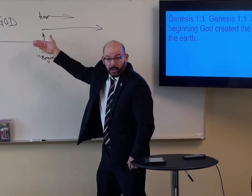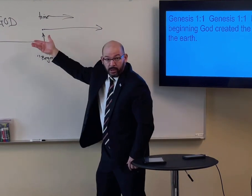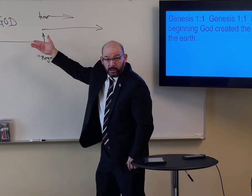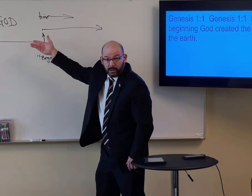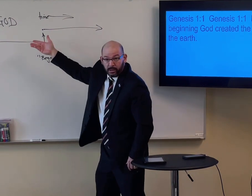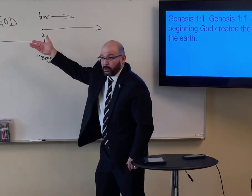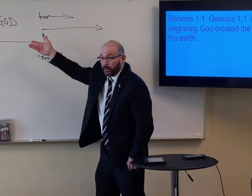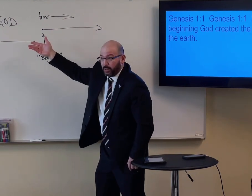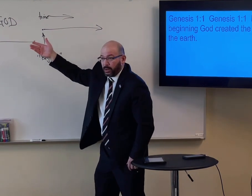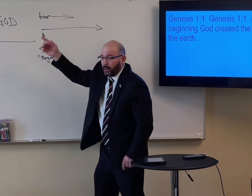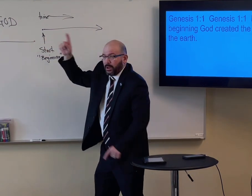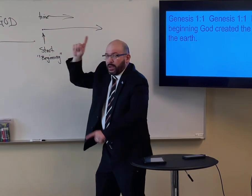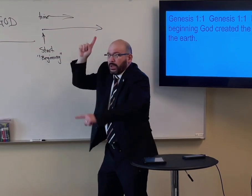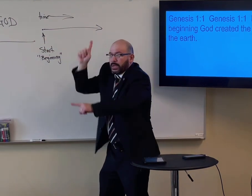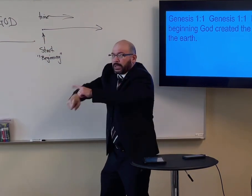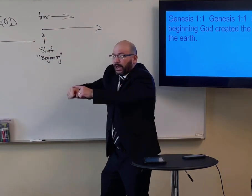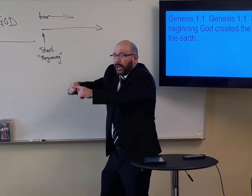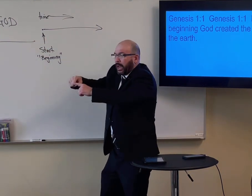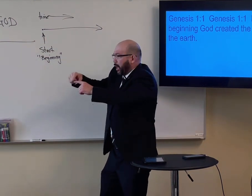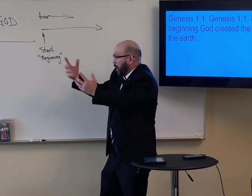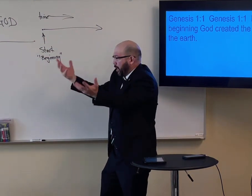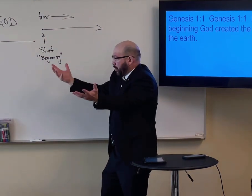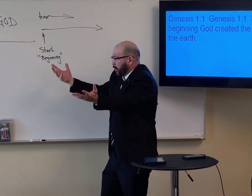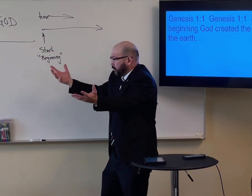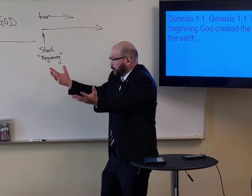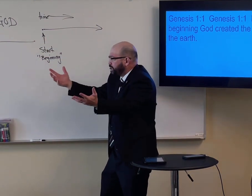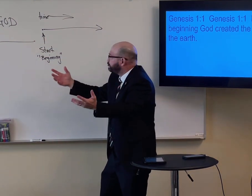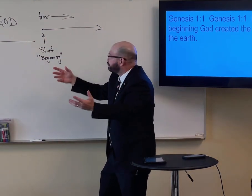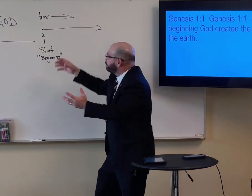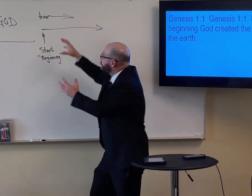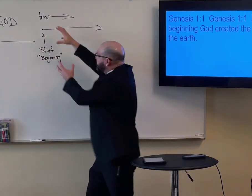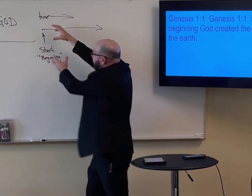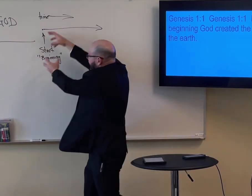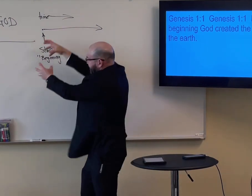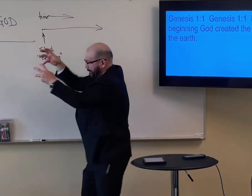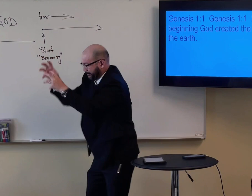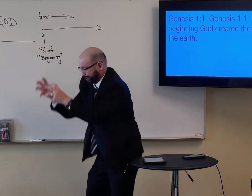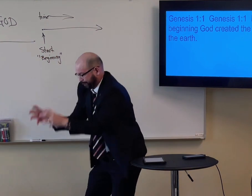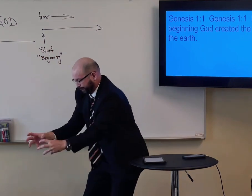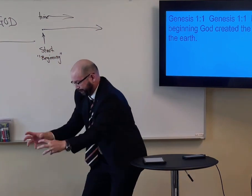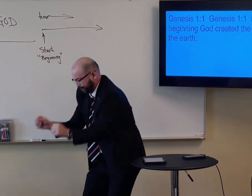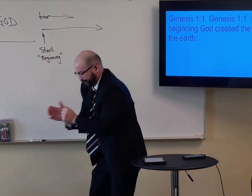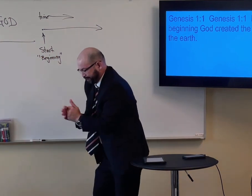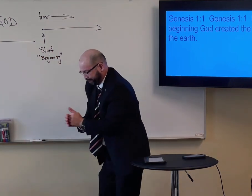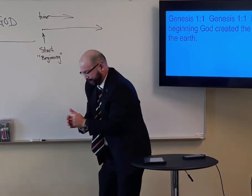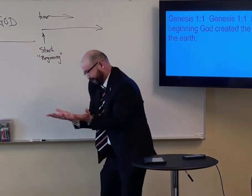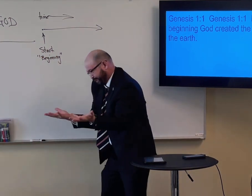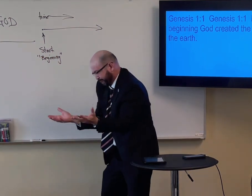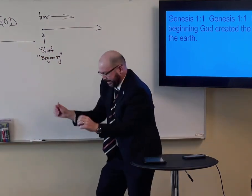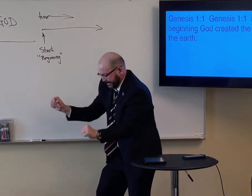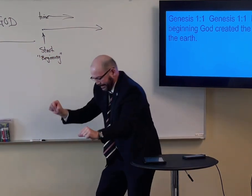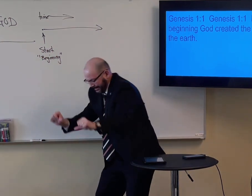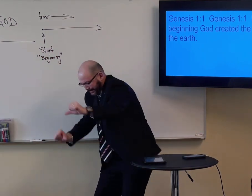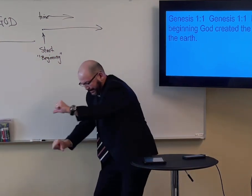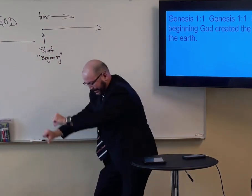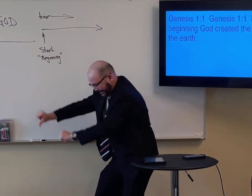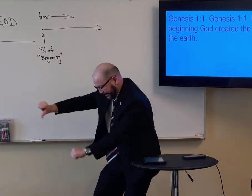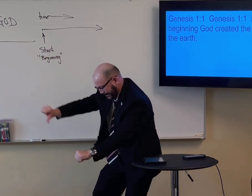And God, we can't go back and see where God was before time began. Take God, put him in a, on a